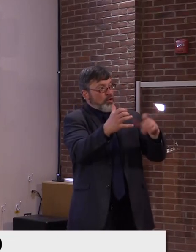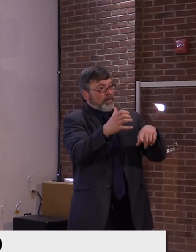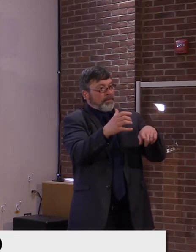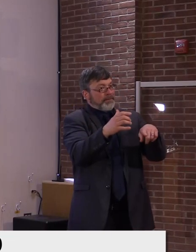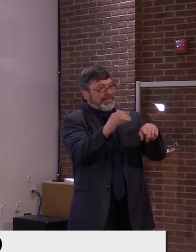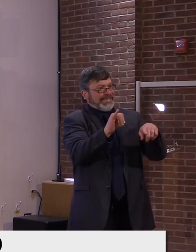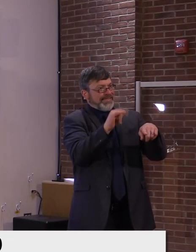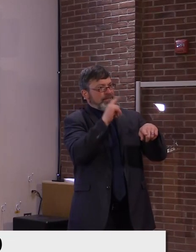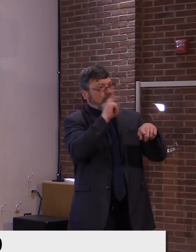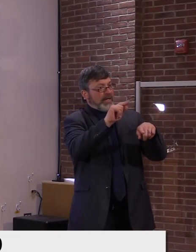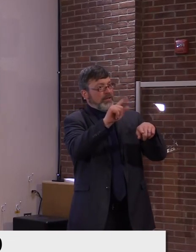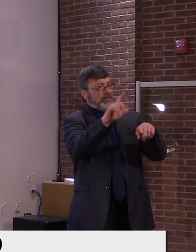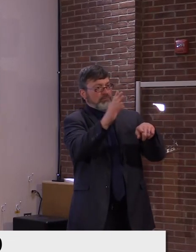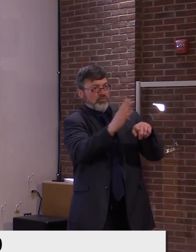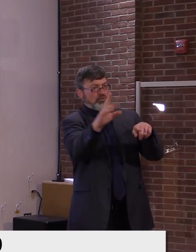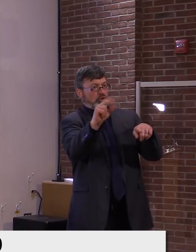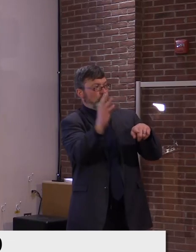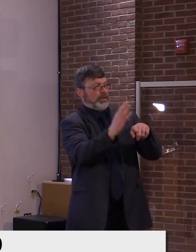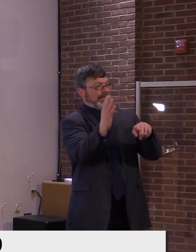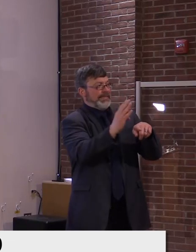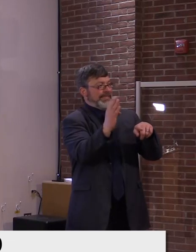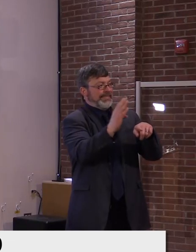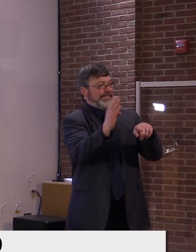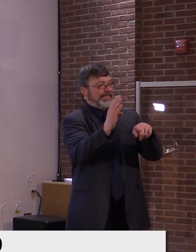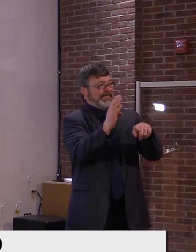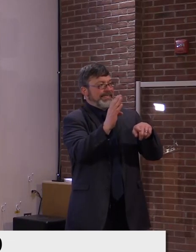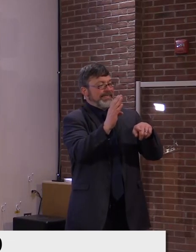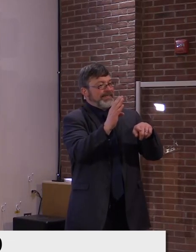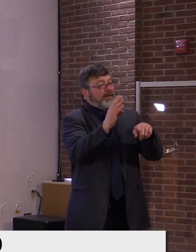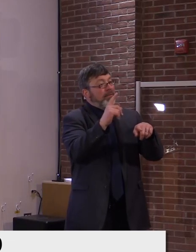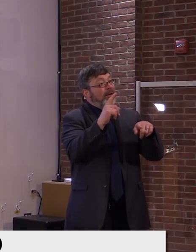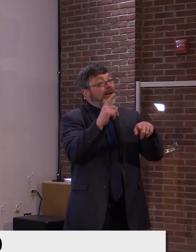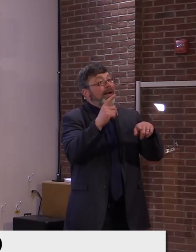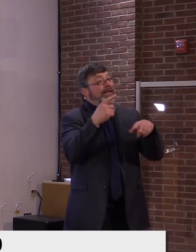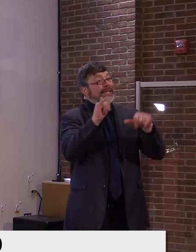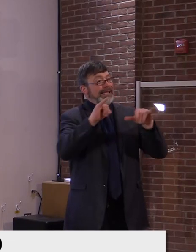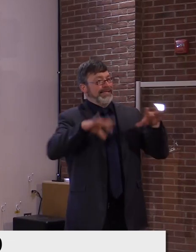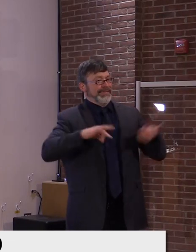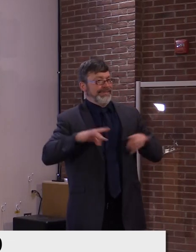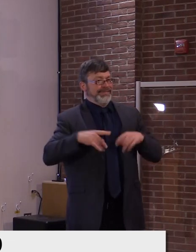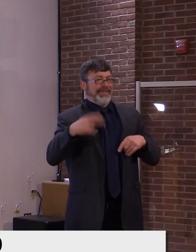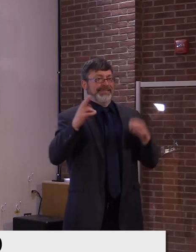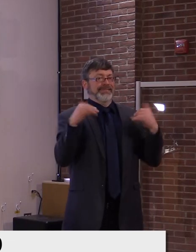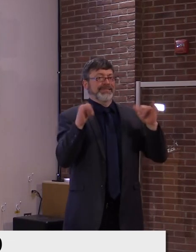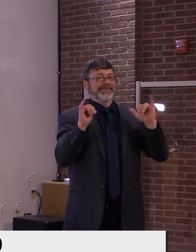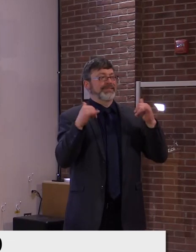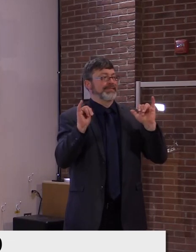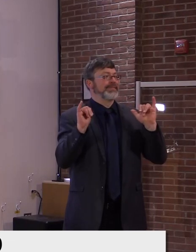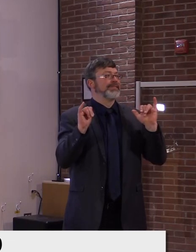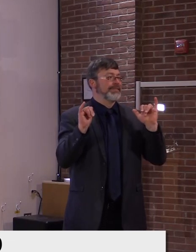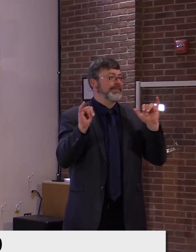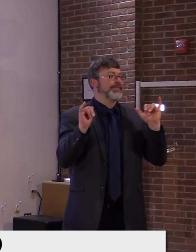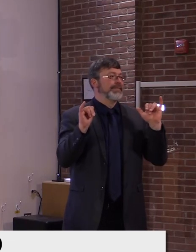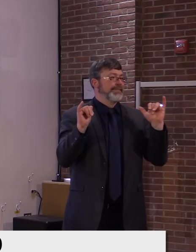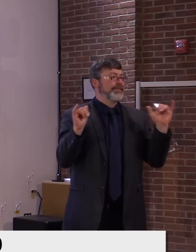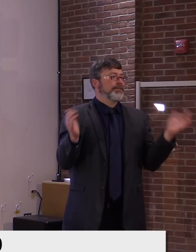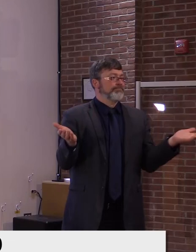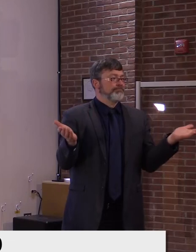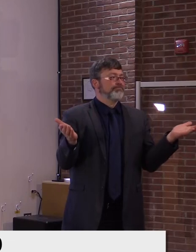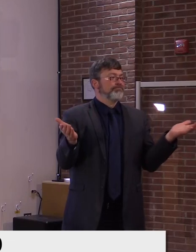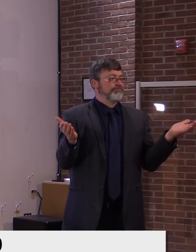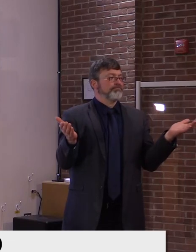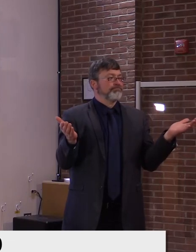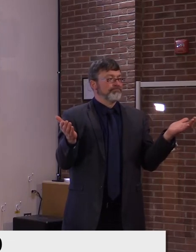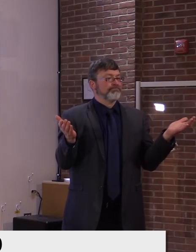its population. We also have confidence that the decrease in case rates this week is real based